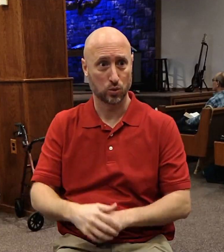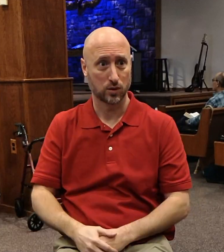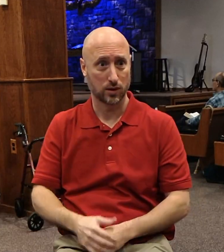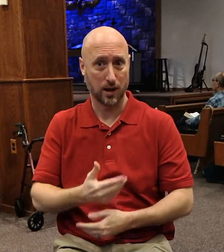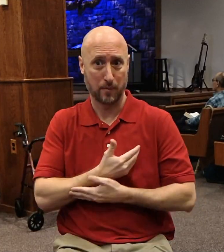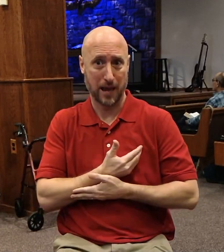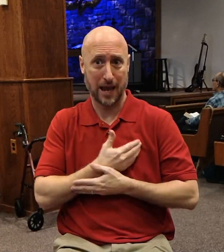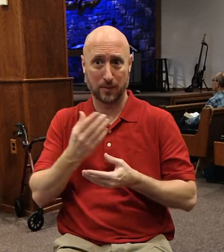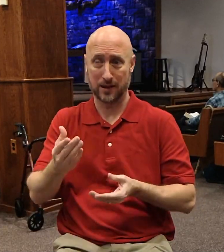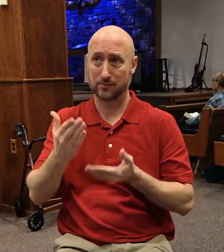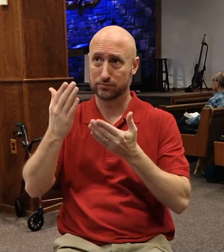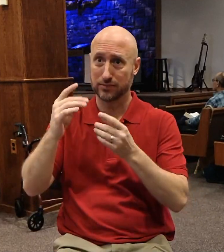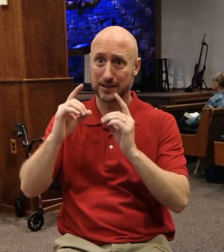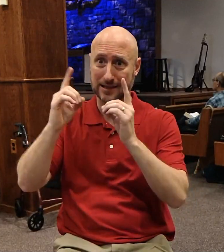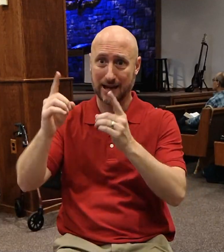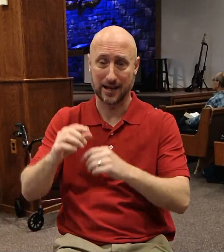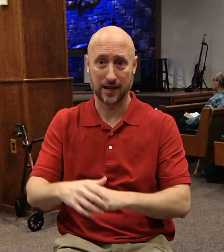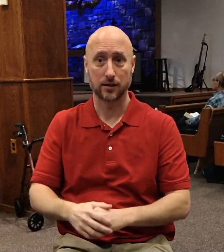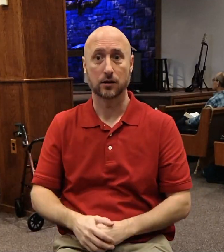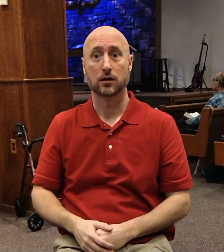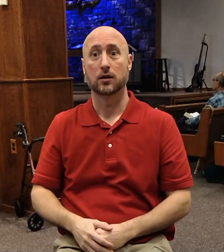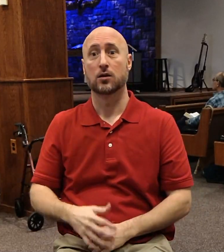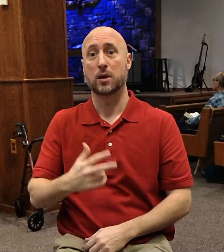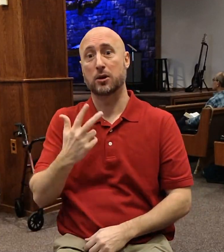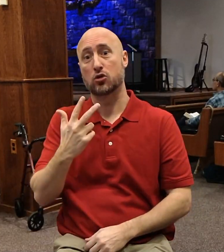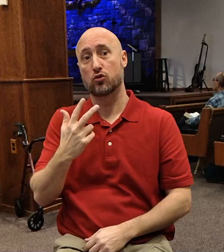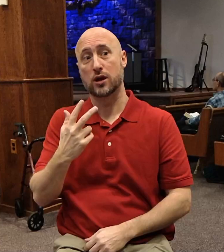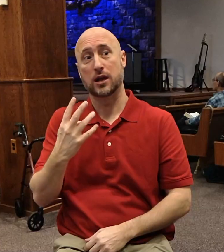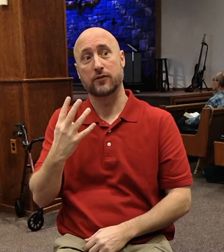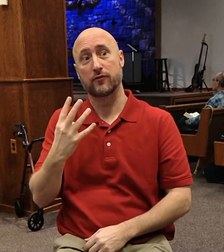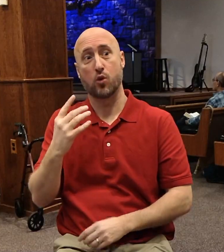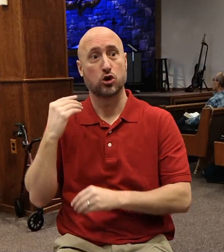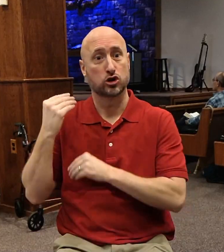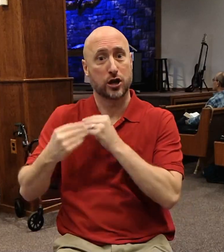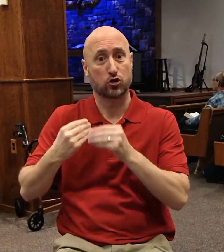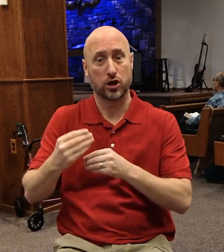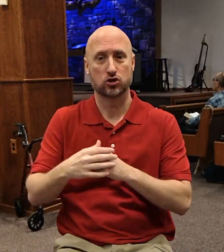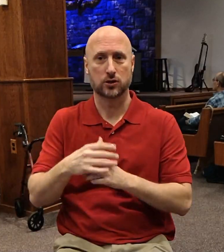family. And I watched as that time came with COVID.